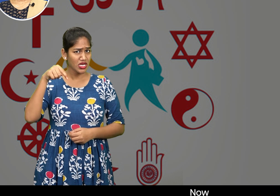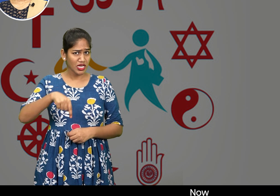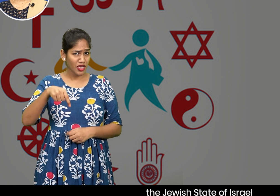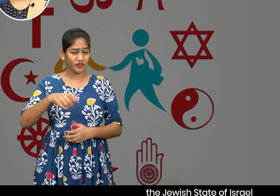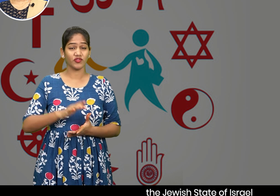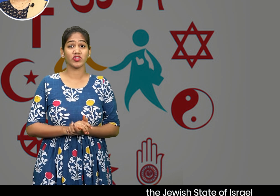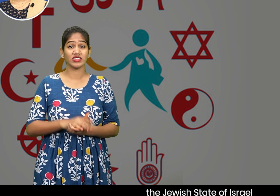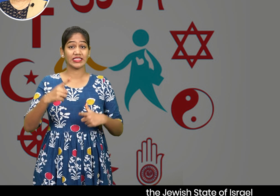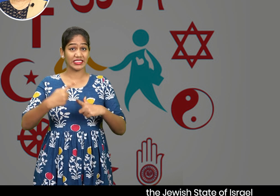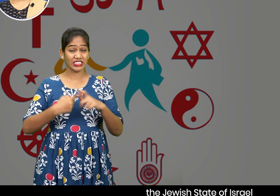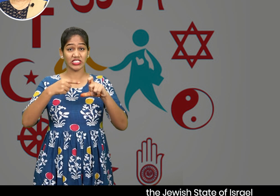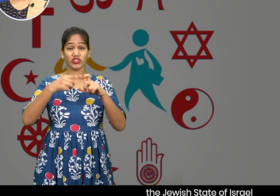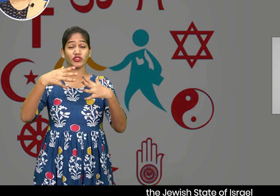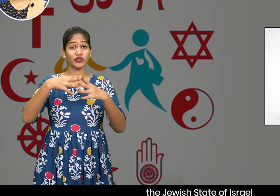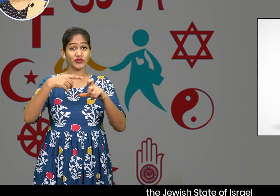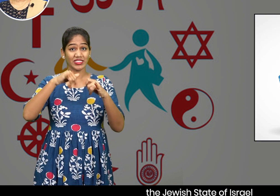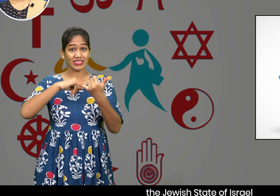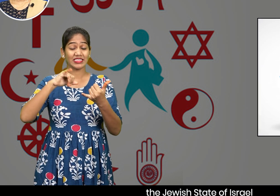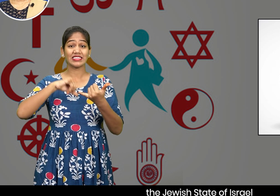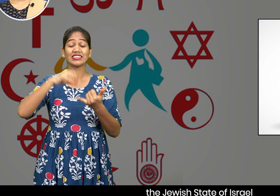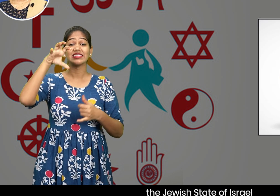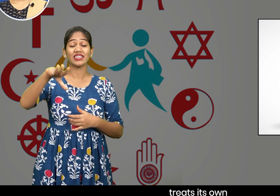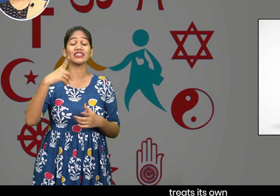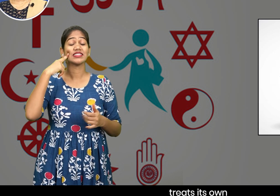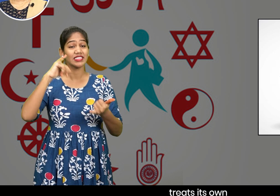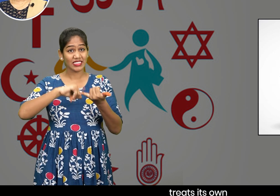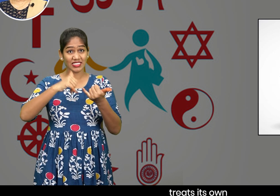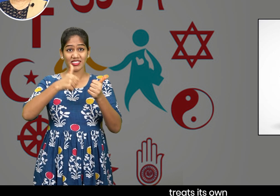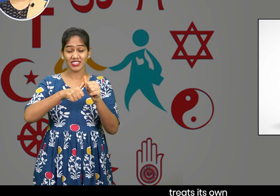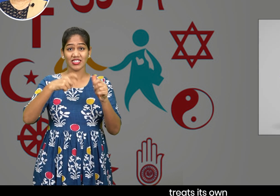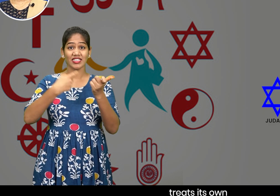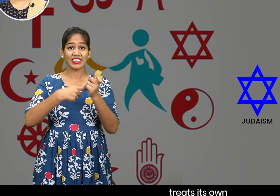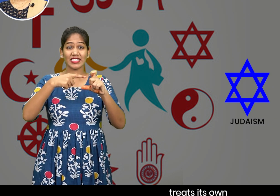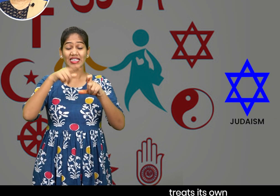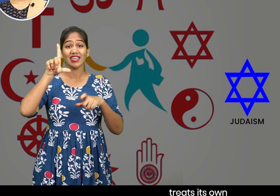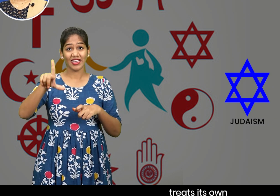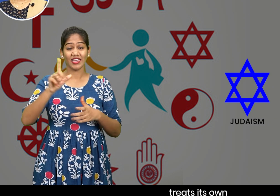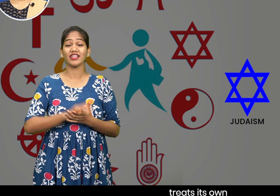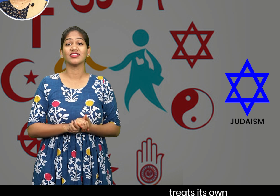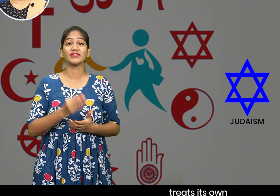Now, the Jewish state of Israel treats its own